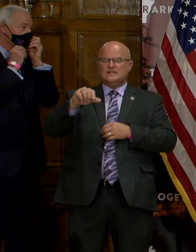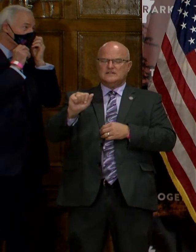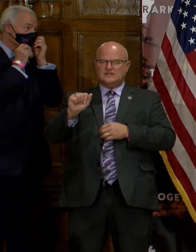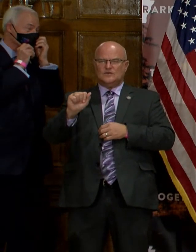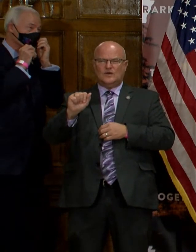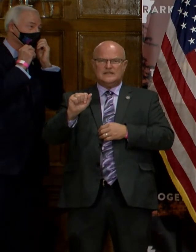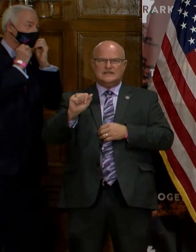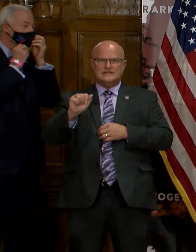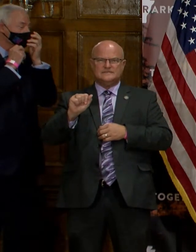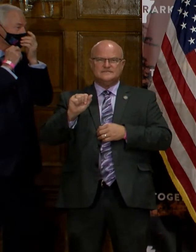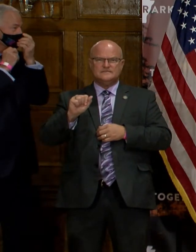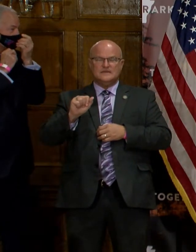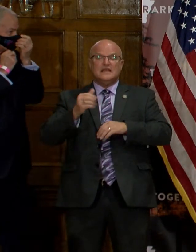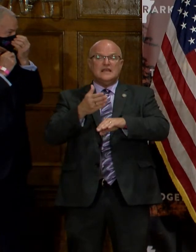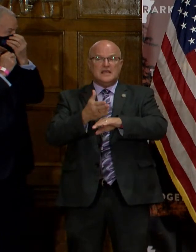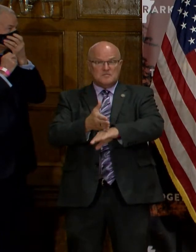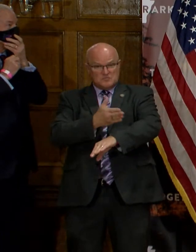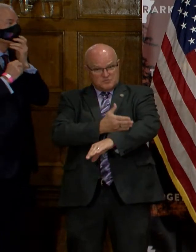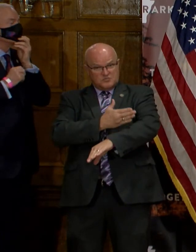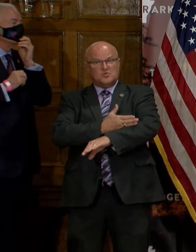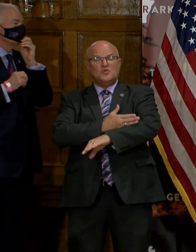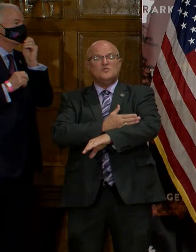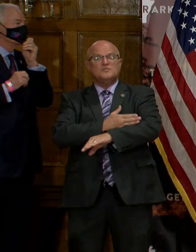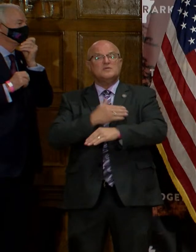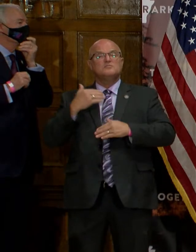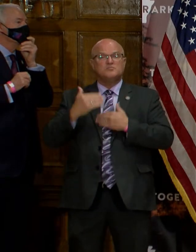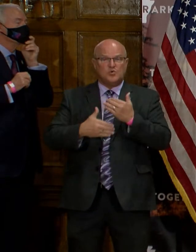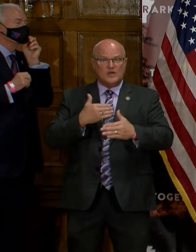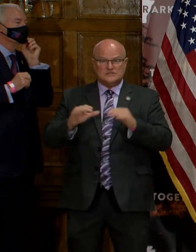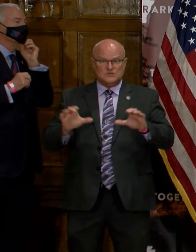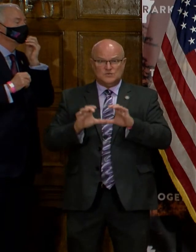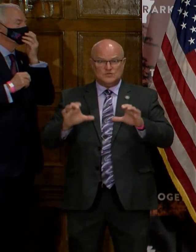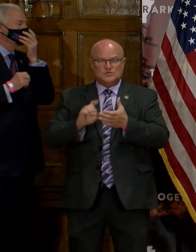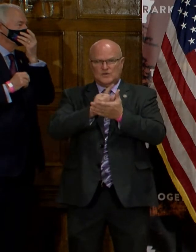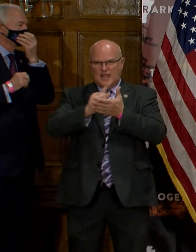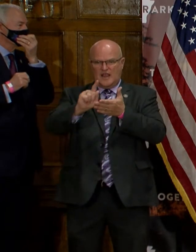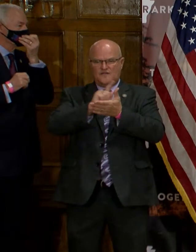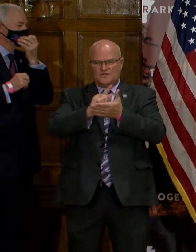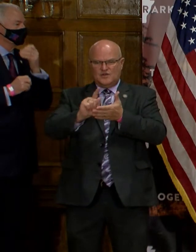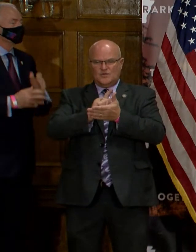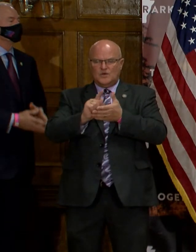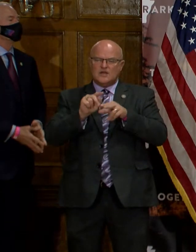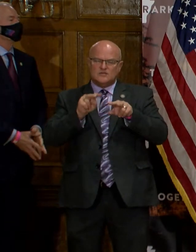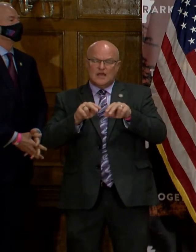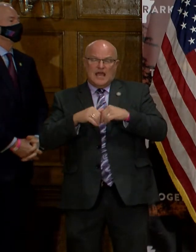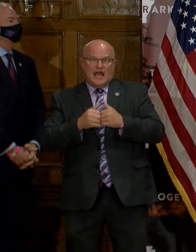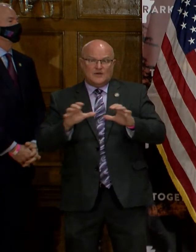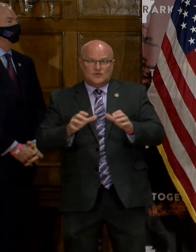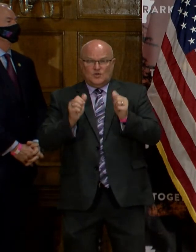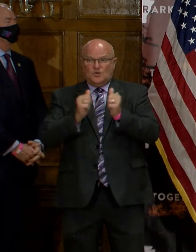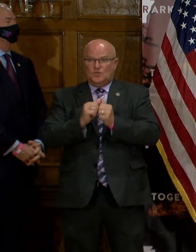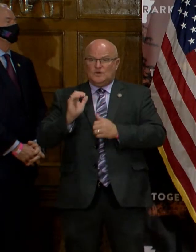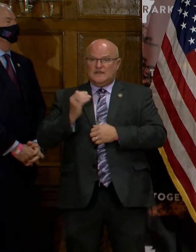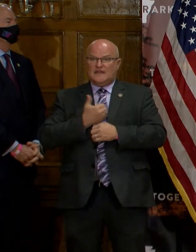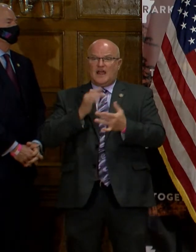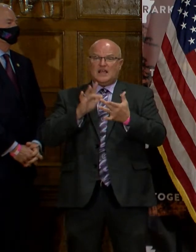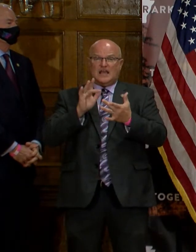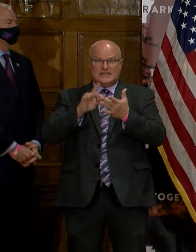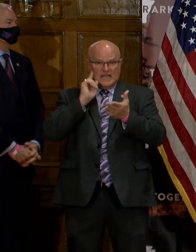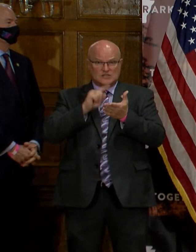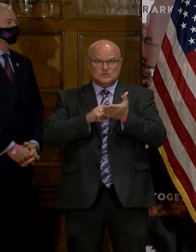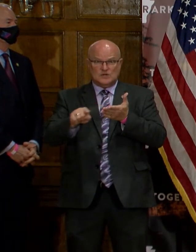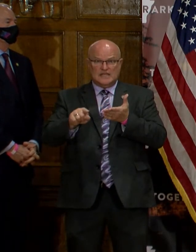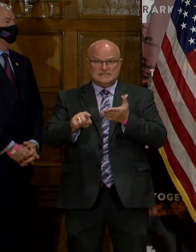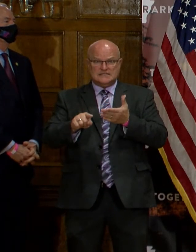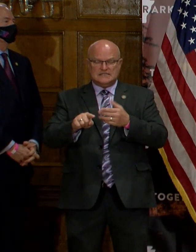quality improvement process that we do every week to look at how we're doing with our contact tracing. That